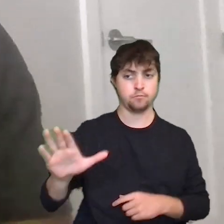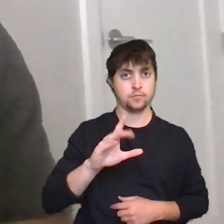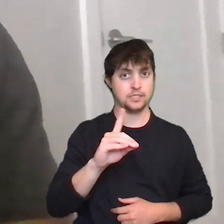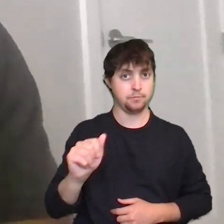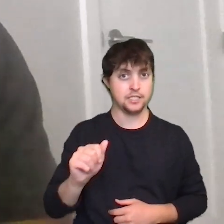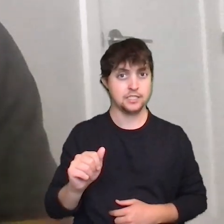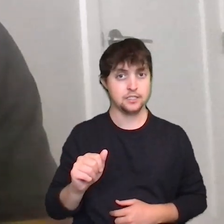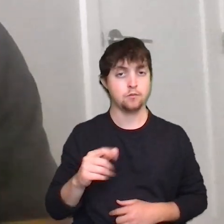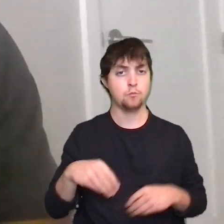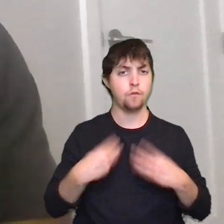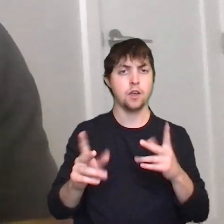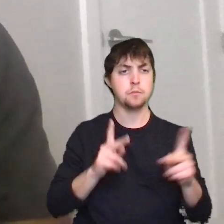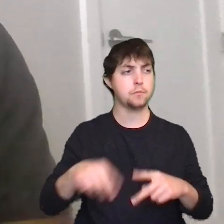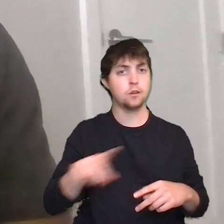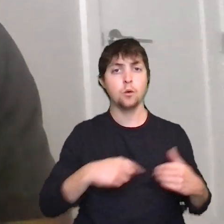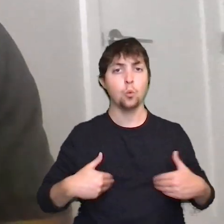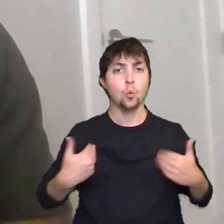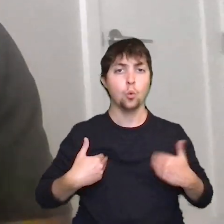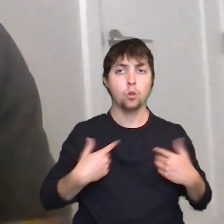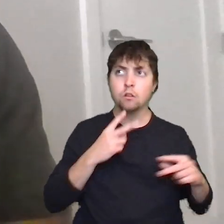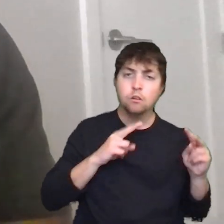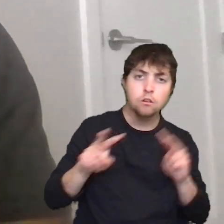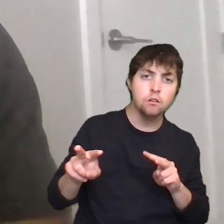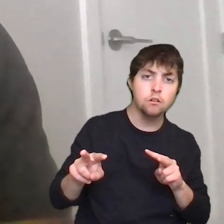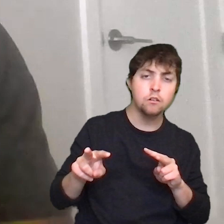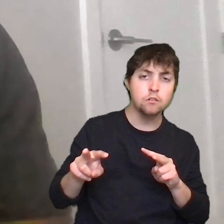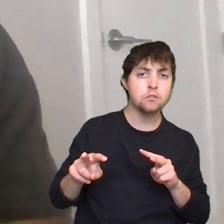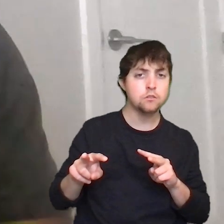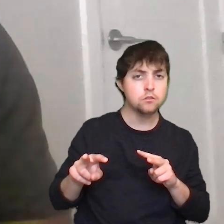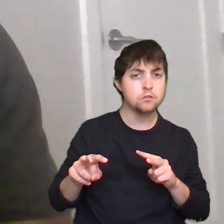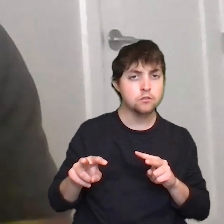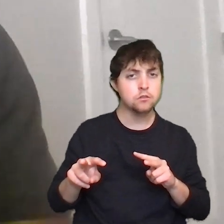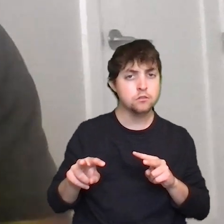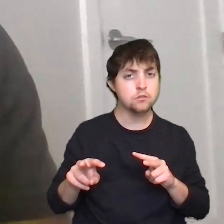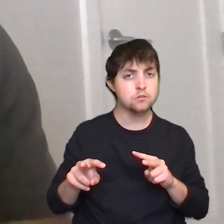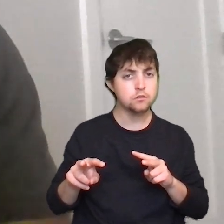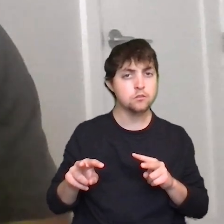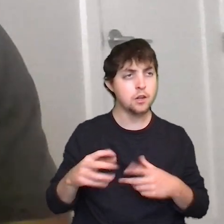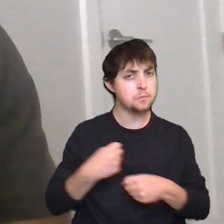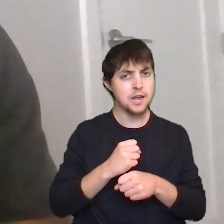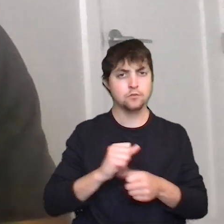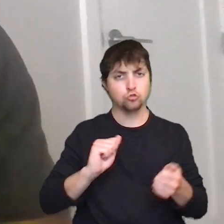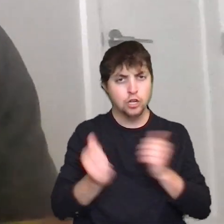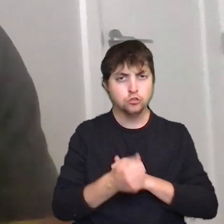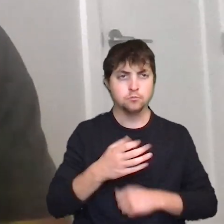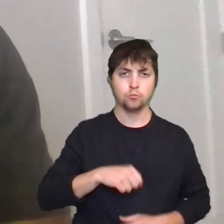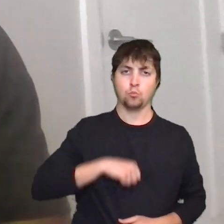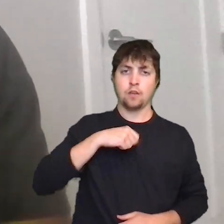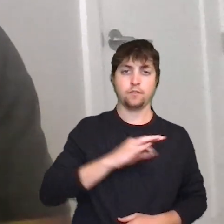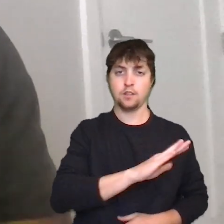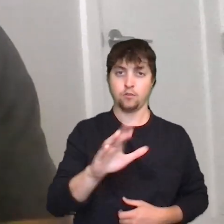disability, it provides people or youth to look at it and make